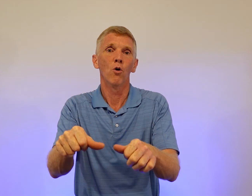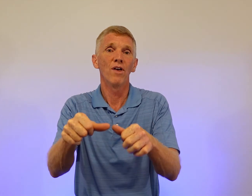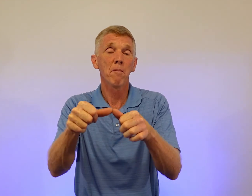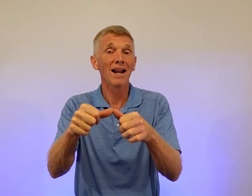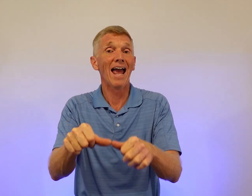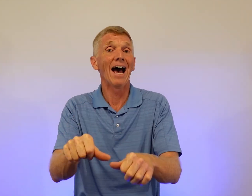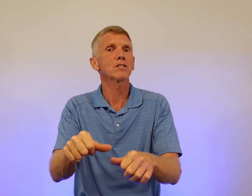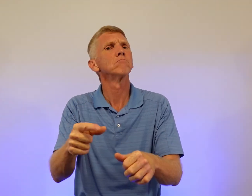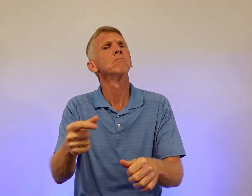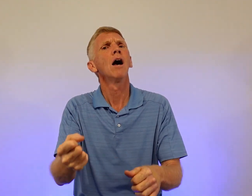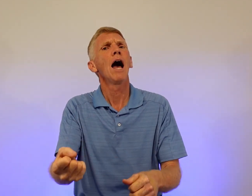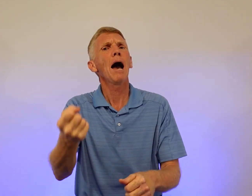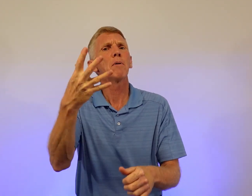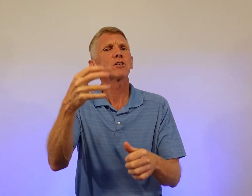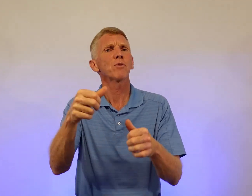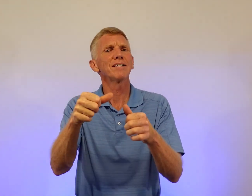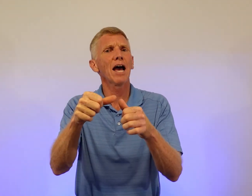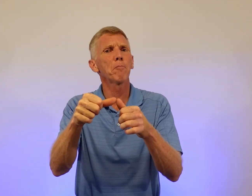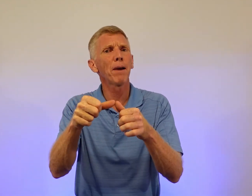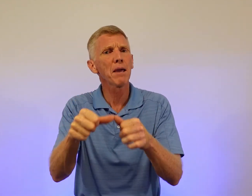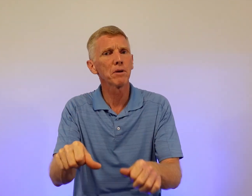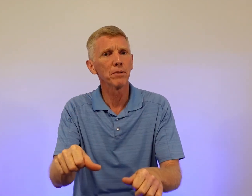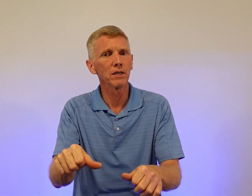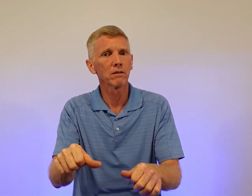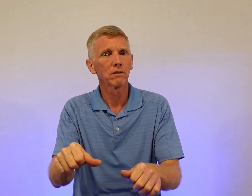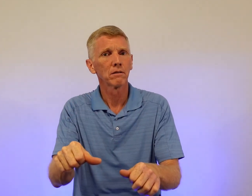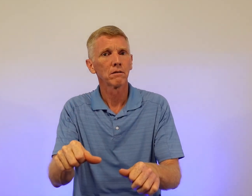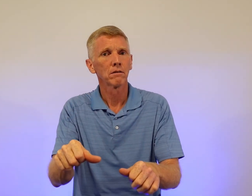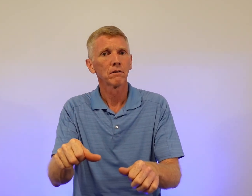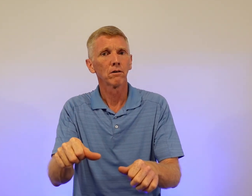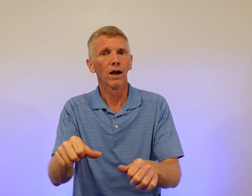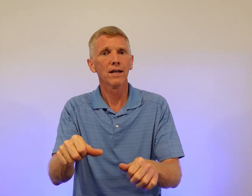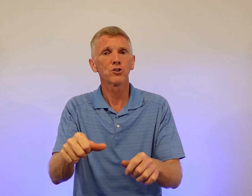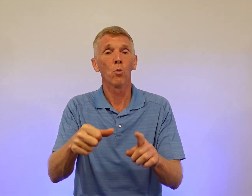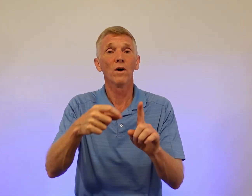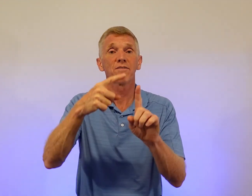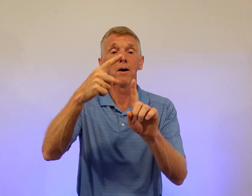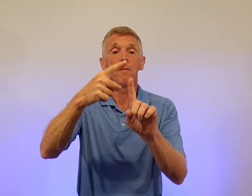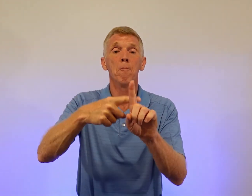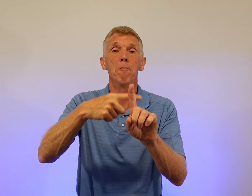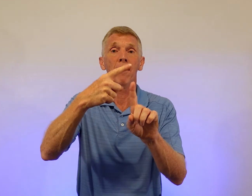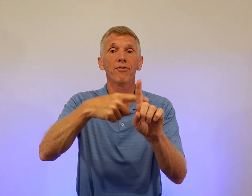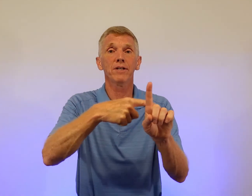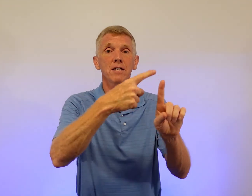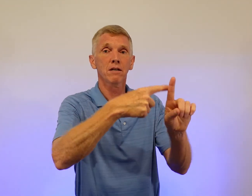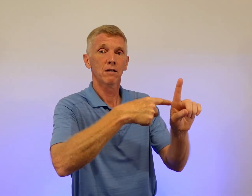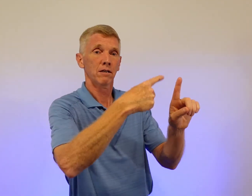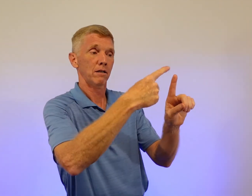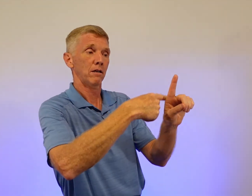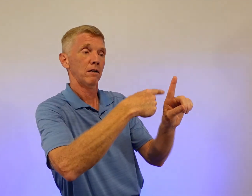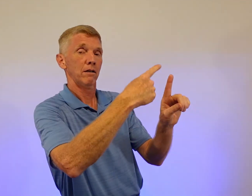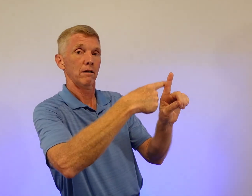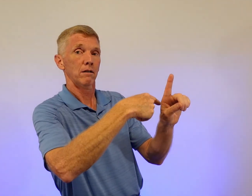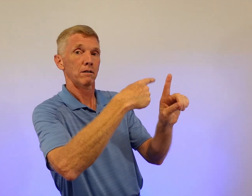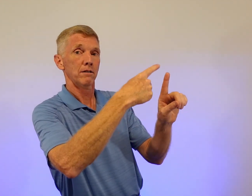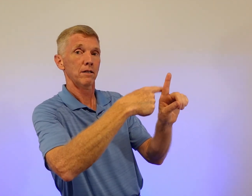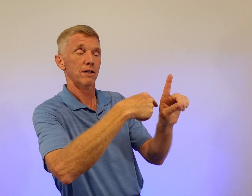they might ask, how much would the down payment be? Right, so what's the monthly? See